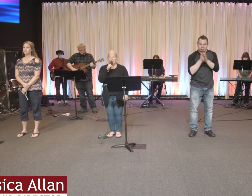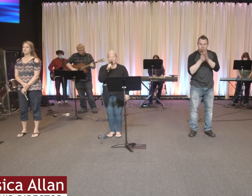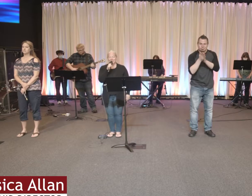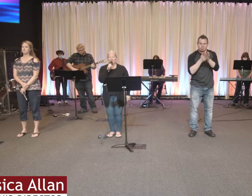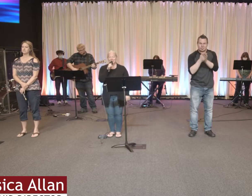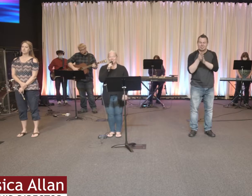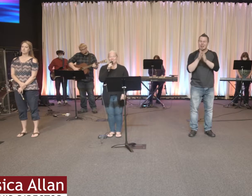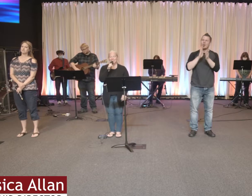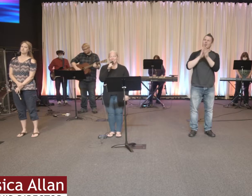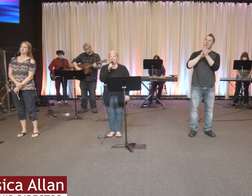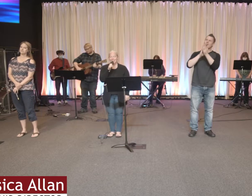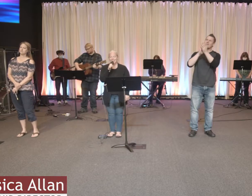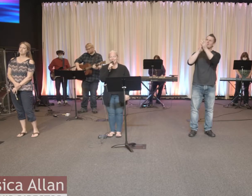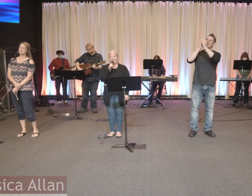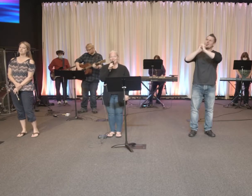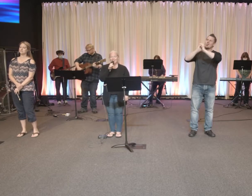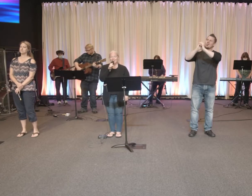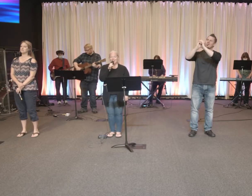together.